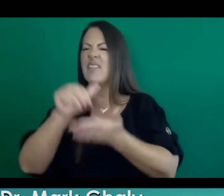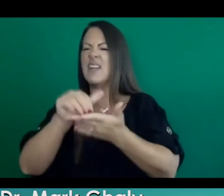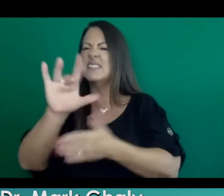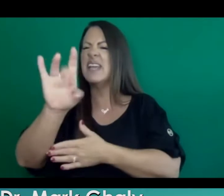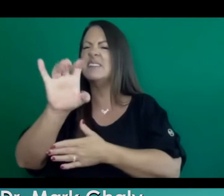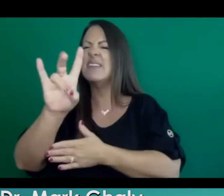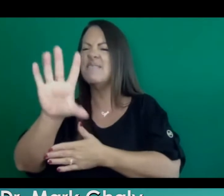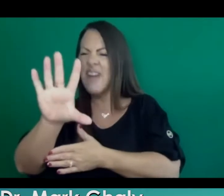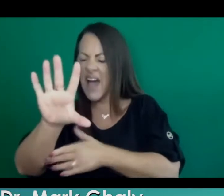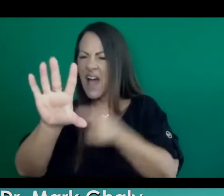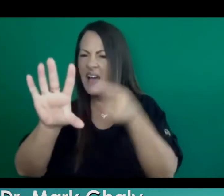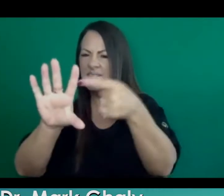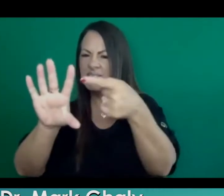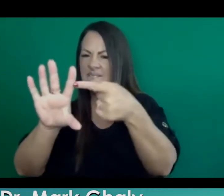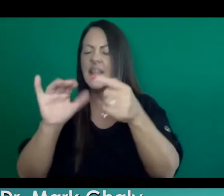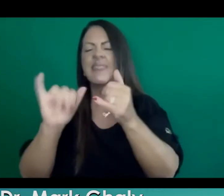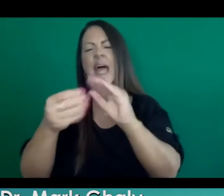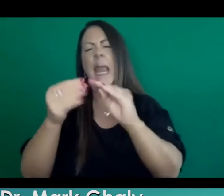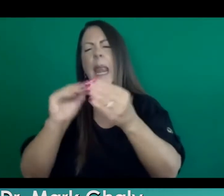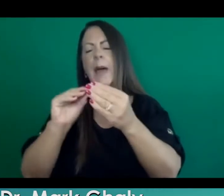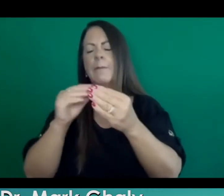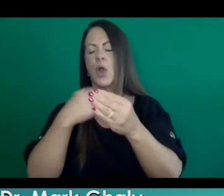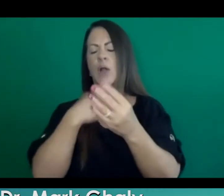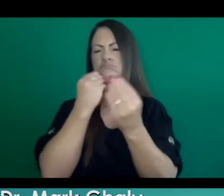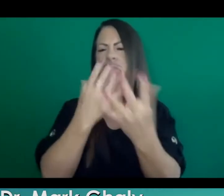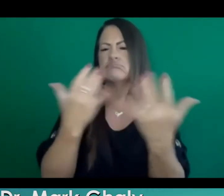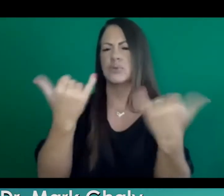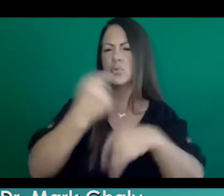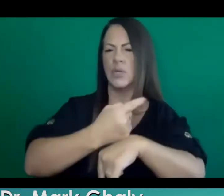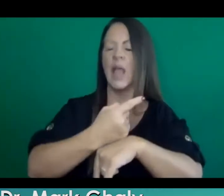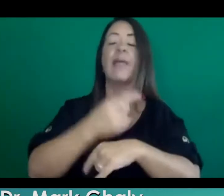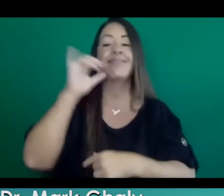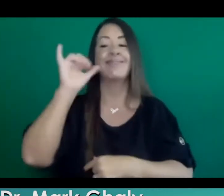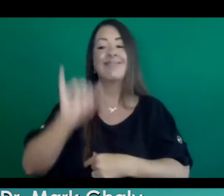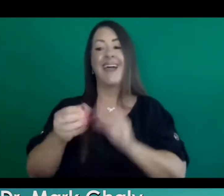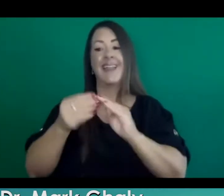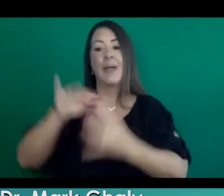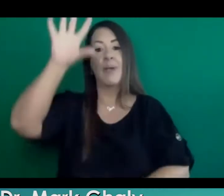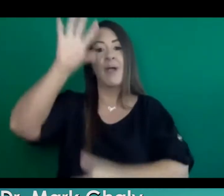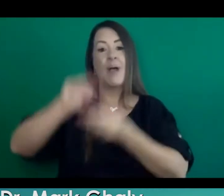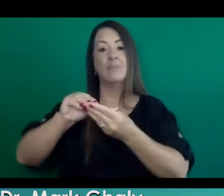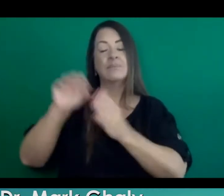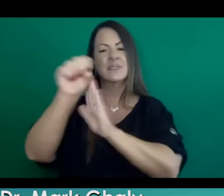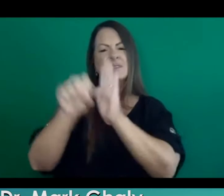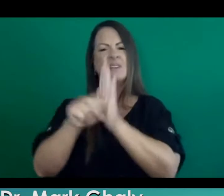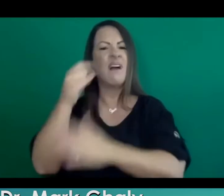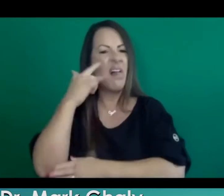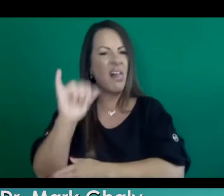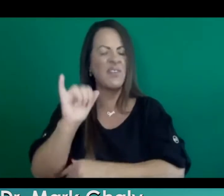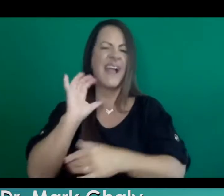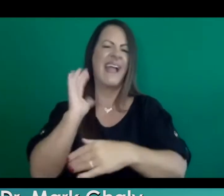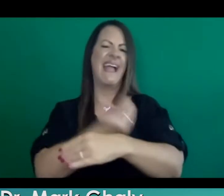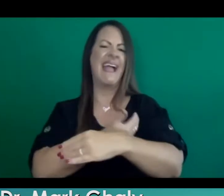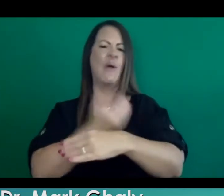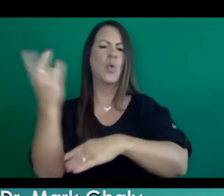5,775 number that we're reporting today as the statewide 7-day average. We've